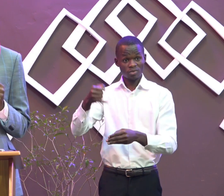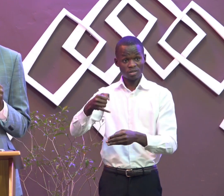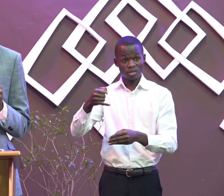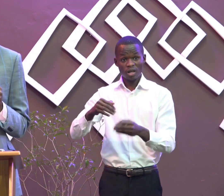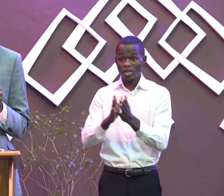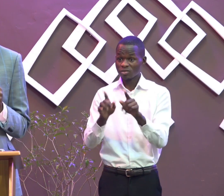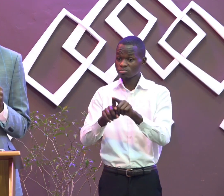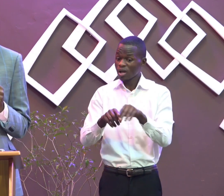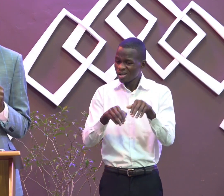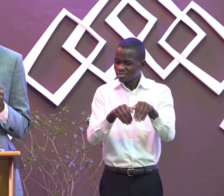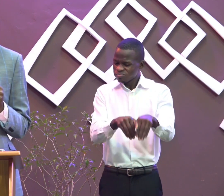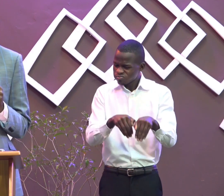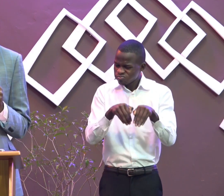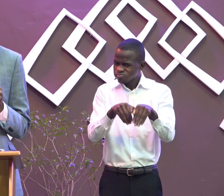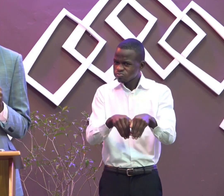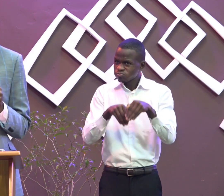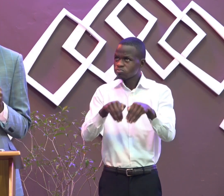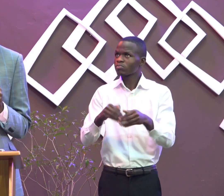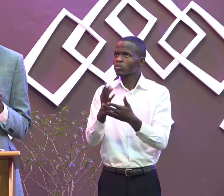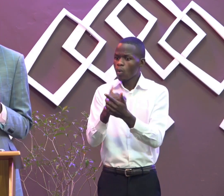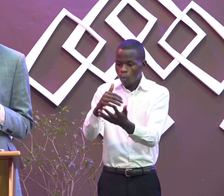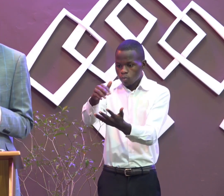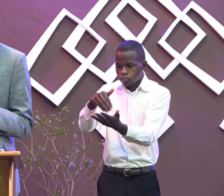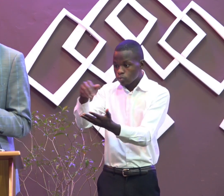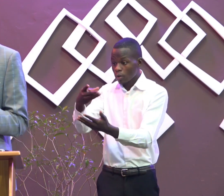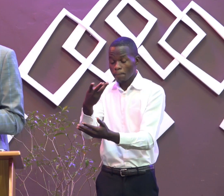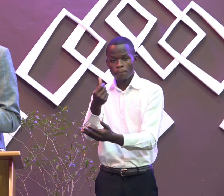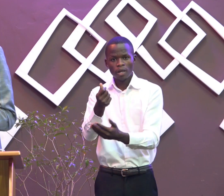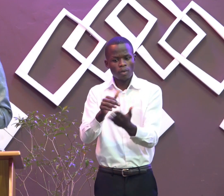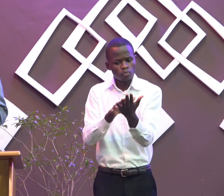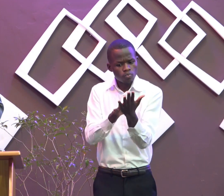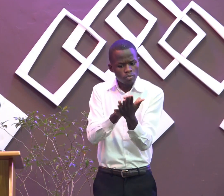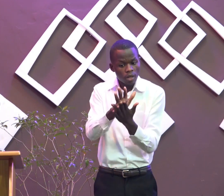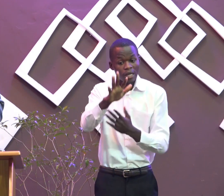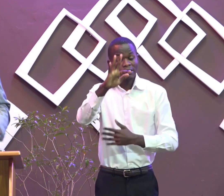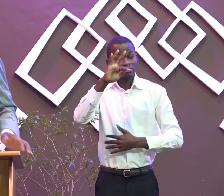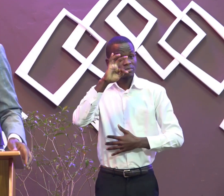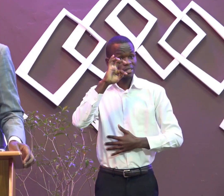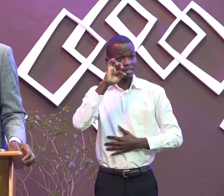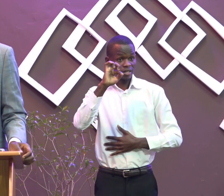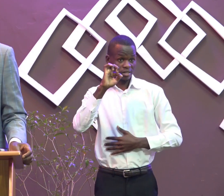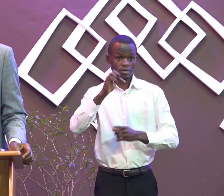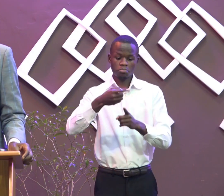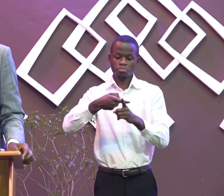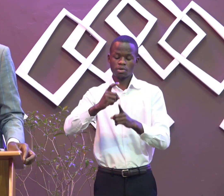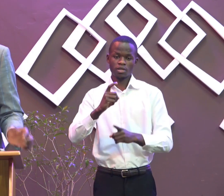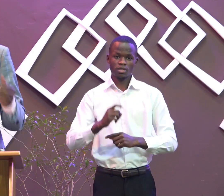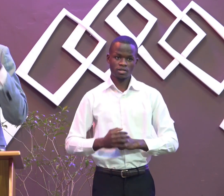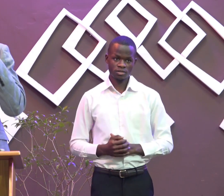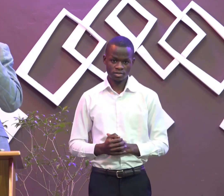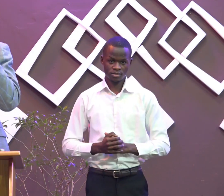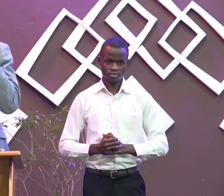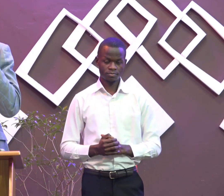n'okugisimisanga okusonda sente yeetaaga emyezi nga munaana. But contributing and gathering up money to build